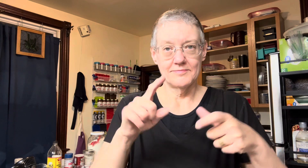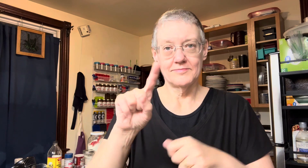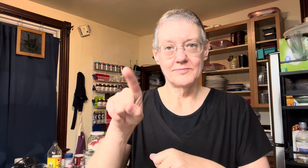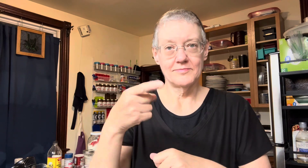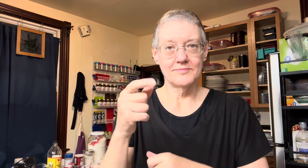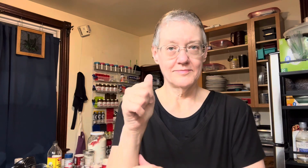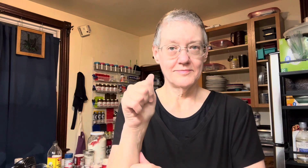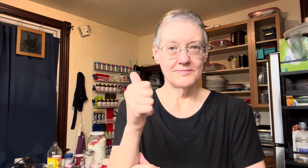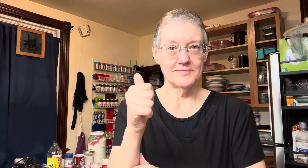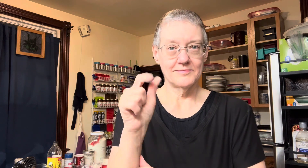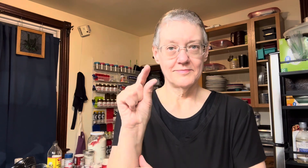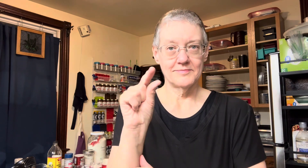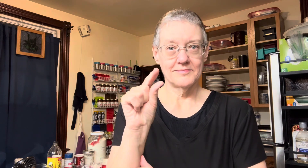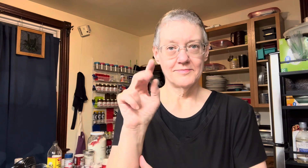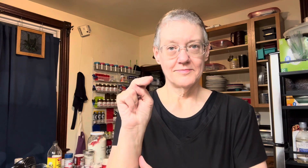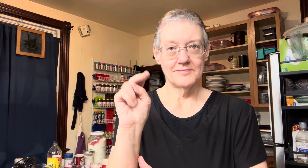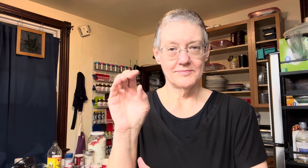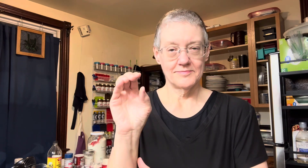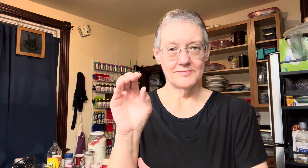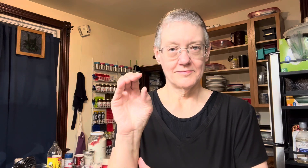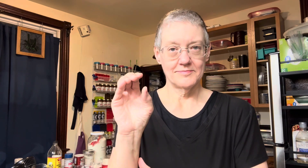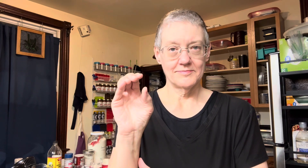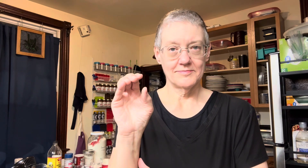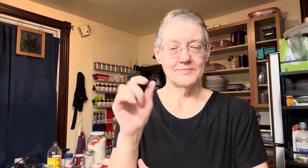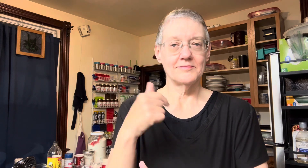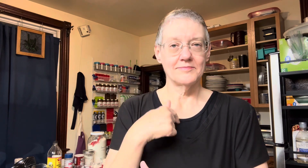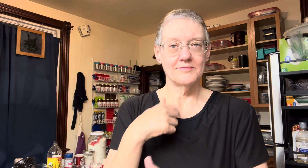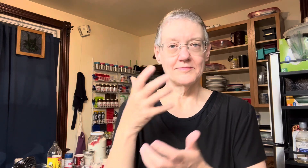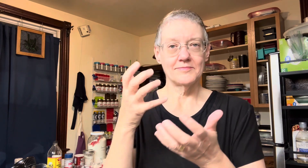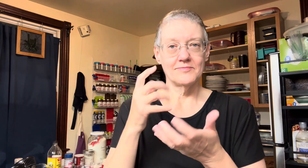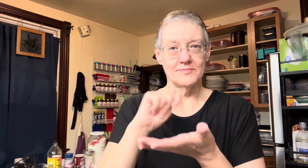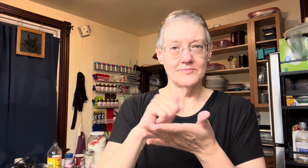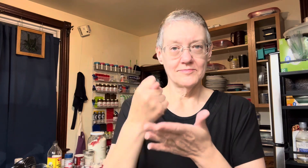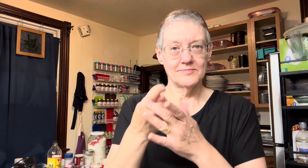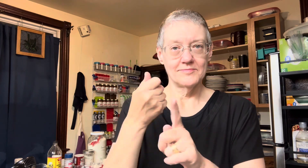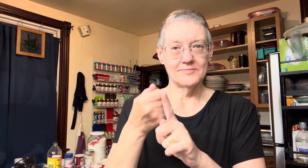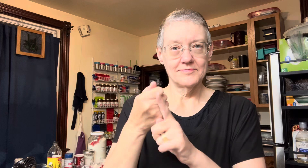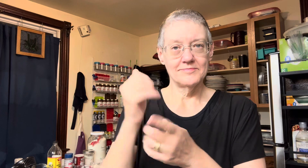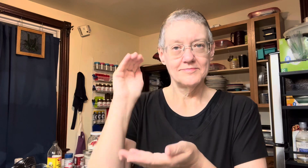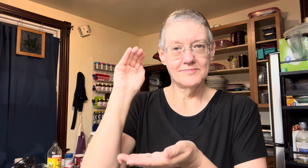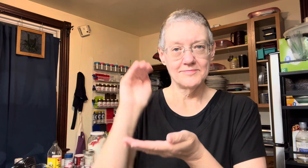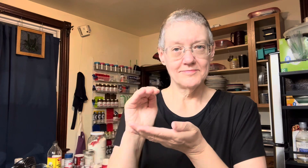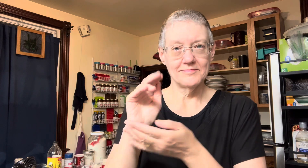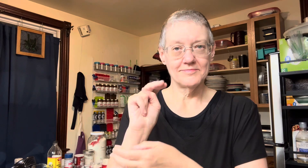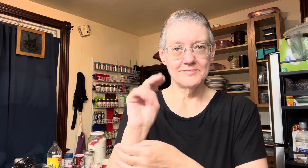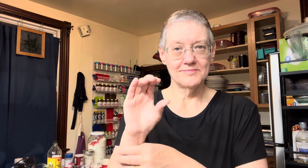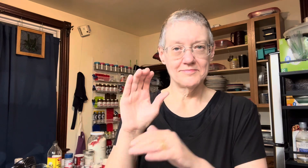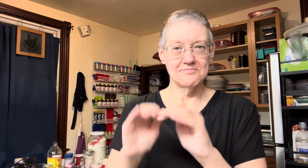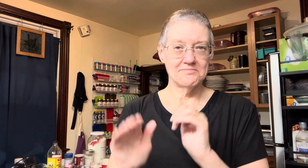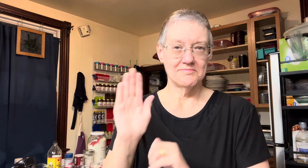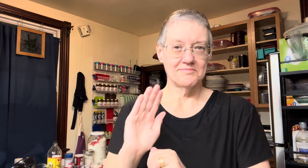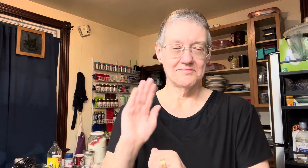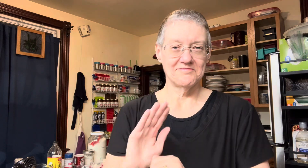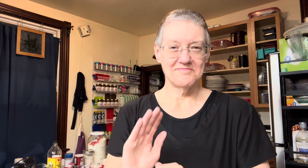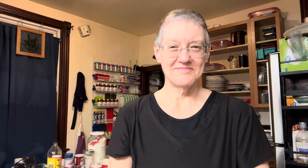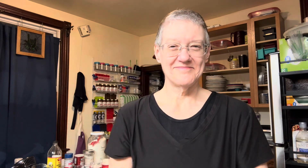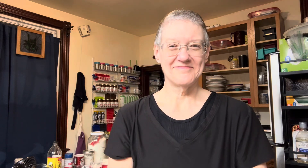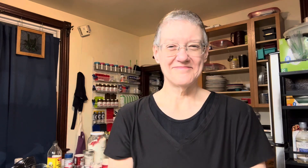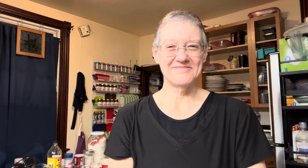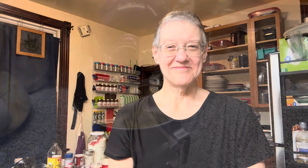to only be 10 grams of net carbs for the finished product. So I want to develop a recipe